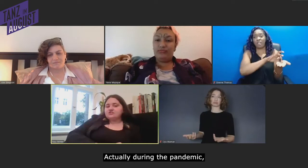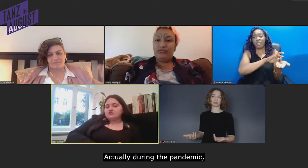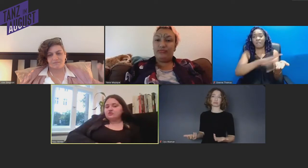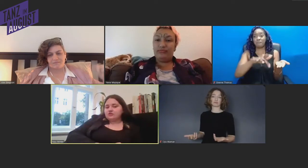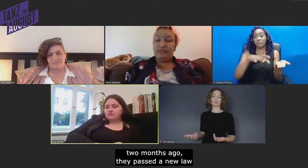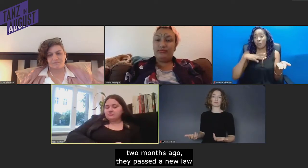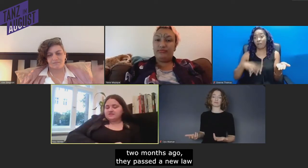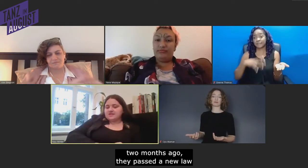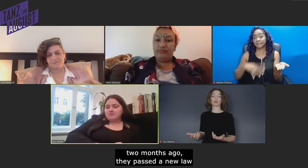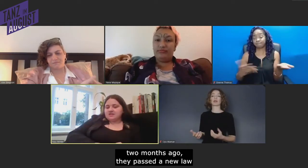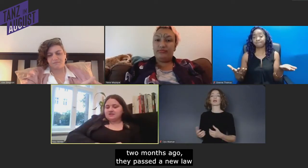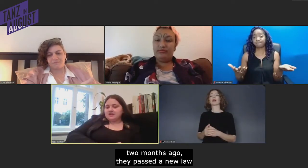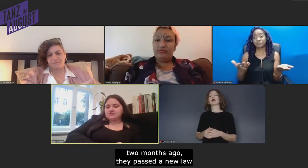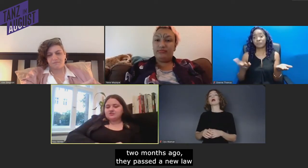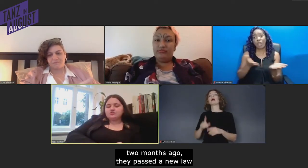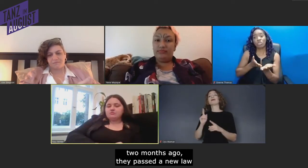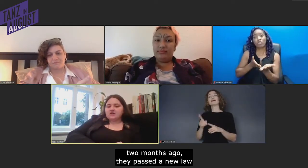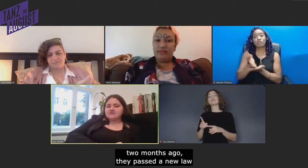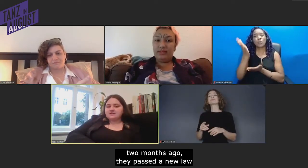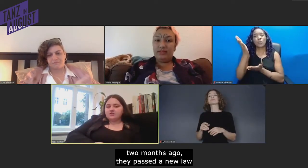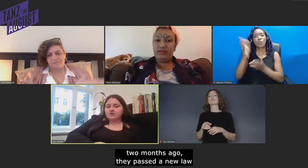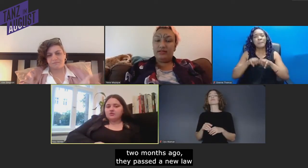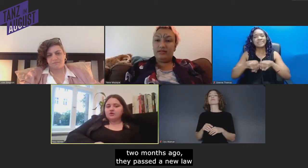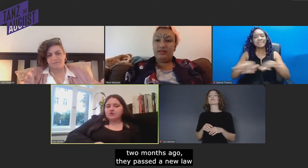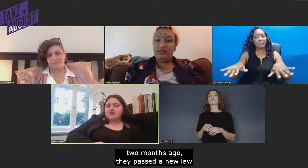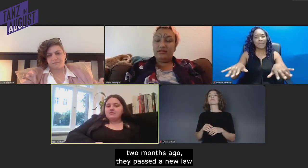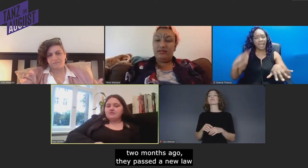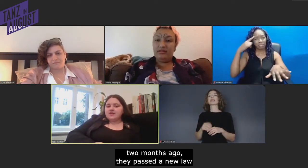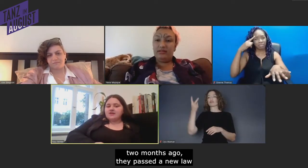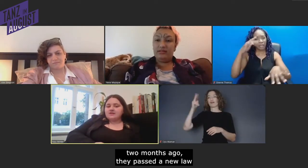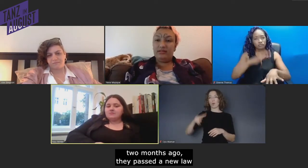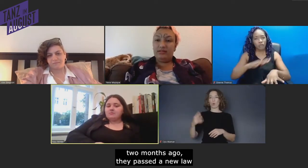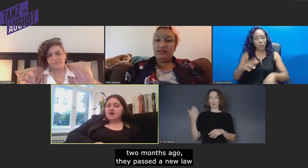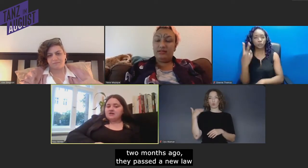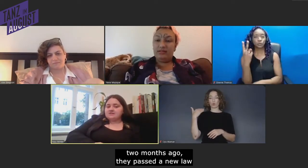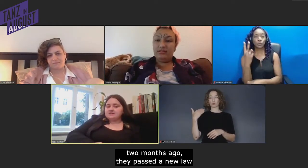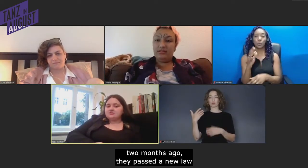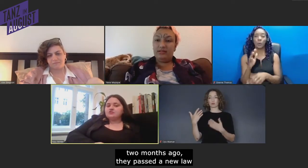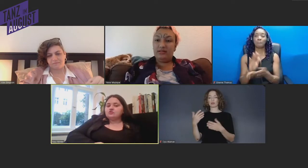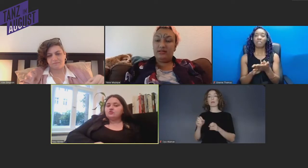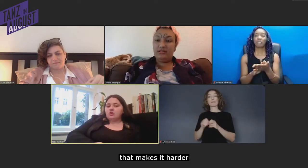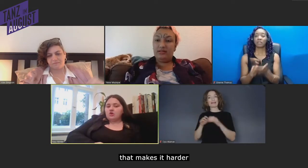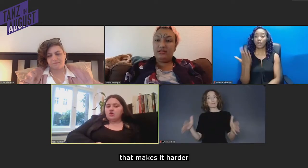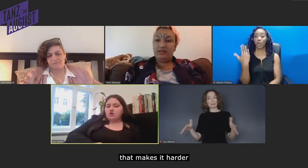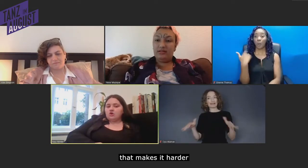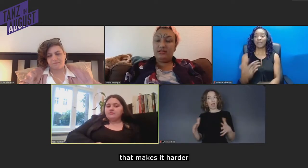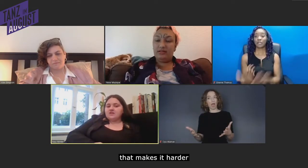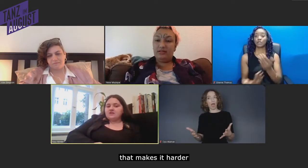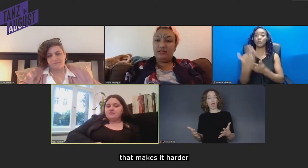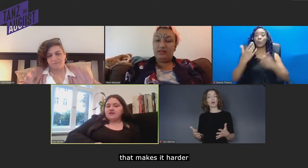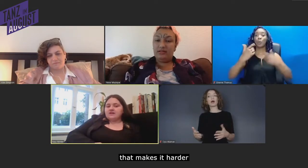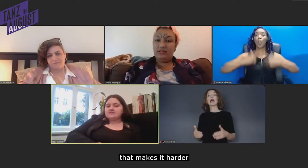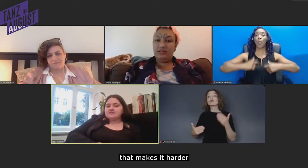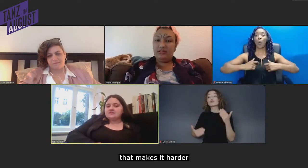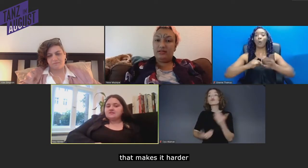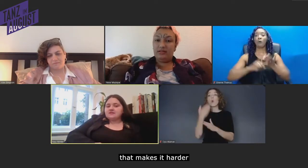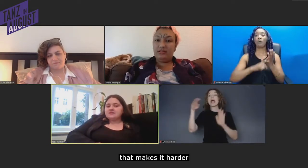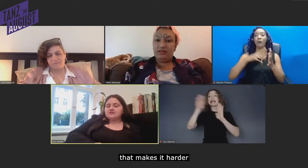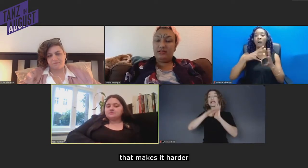actually, during the pandemic, like 2 months ago, they passed a new law